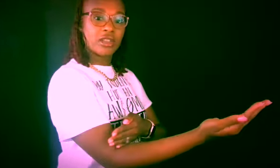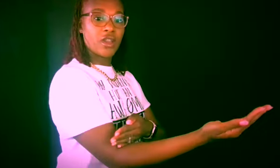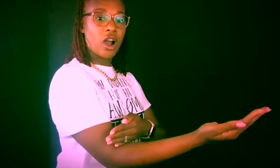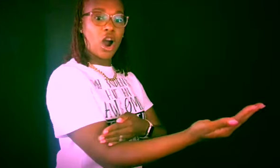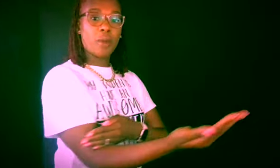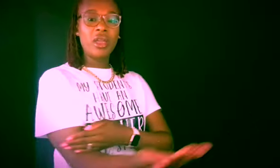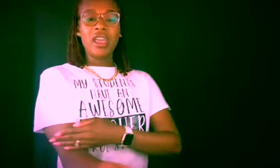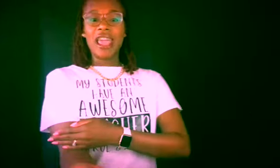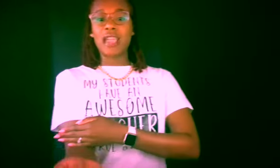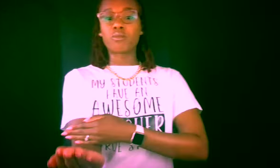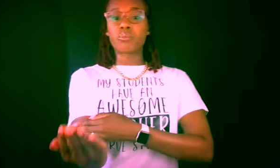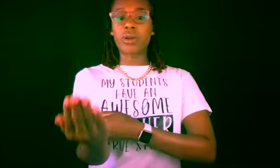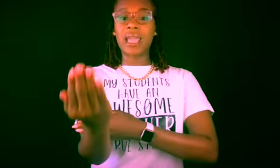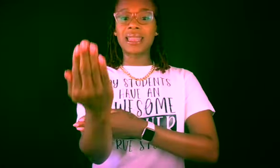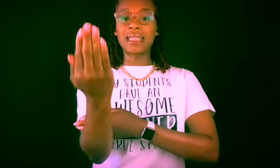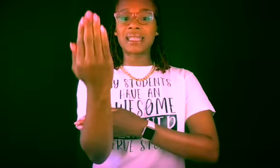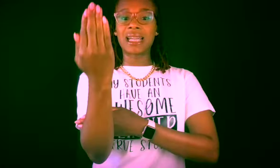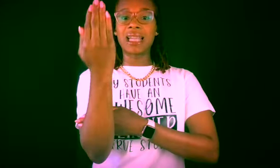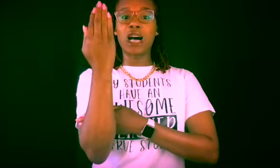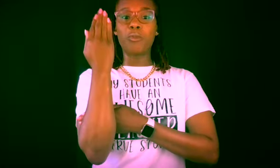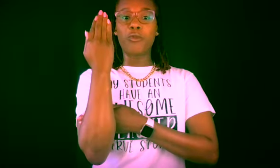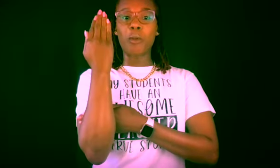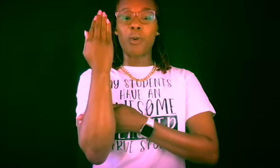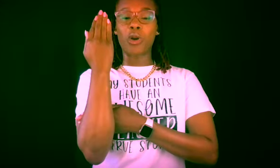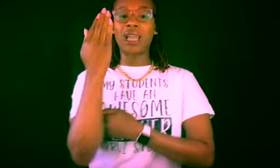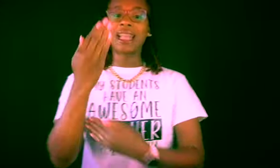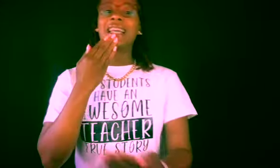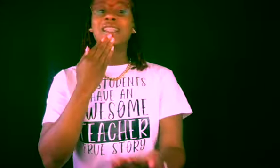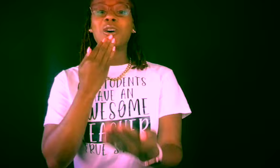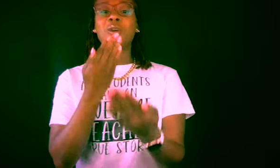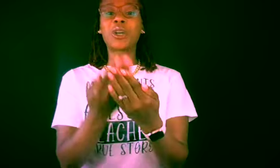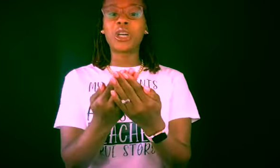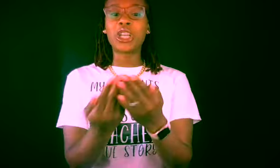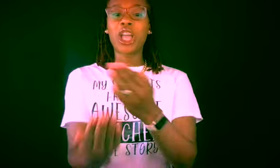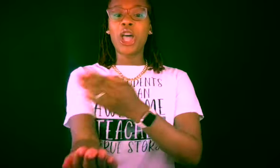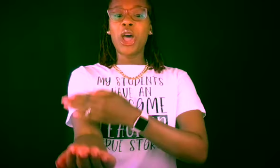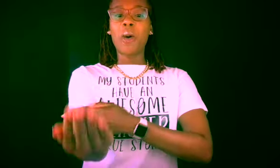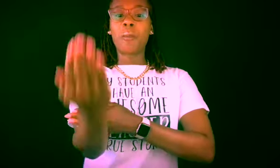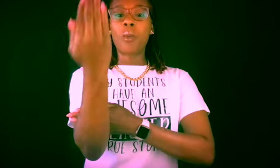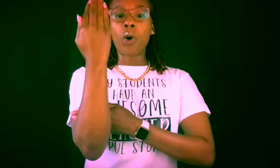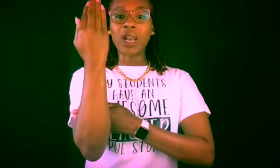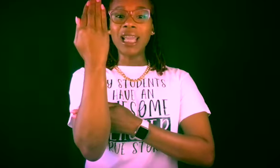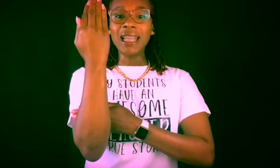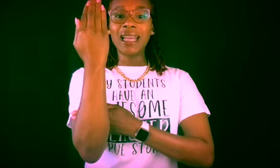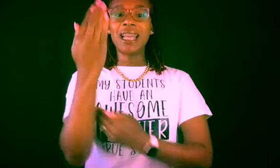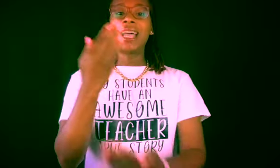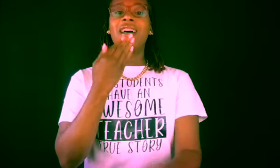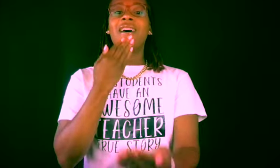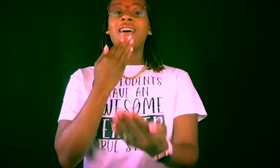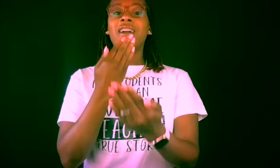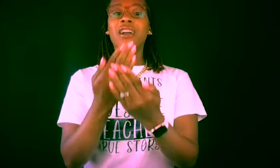your arm, and bring the sun up for morning. So good morning,